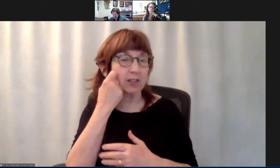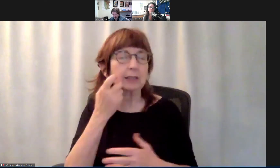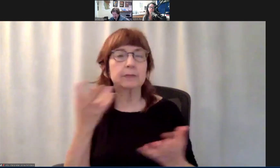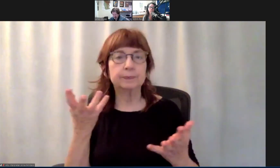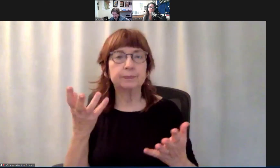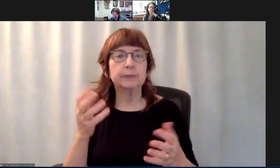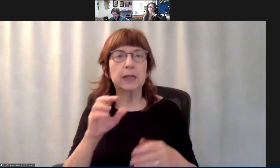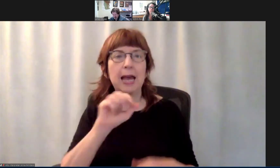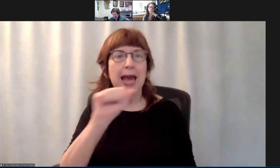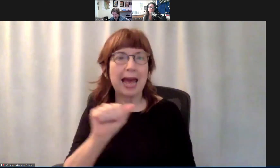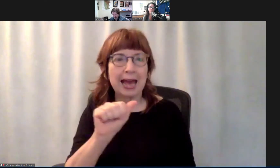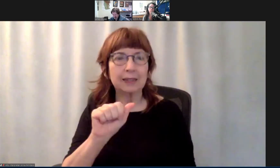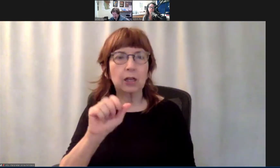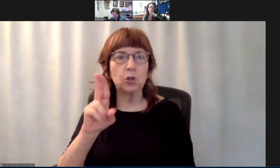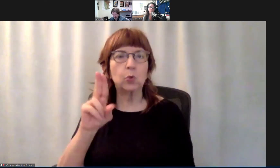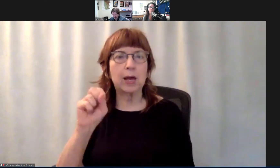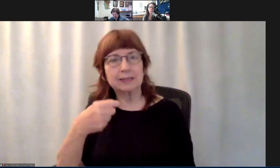is